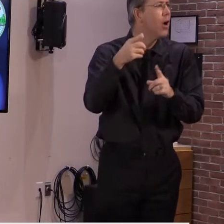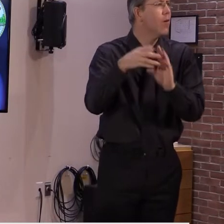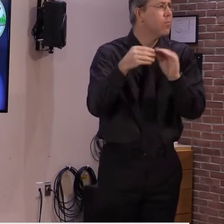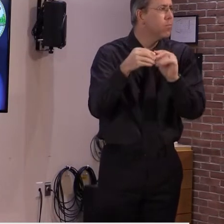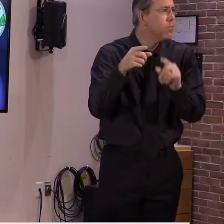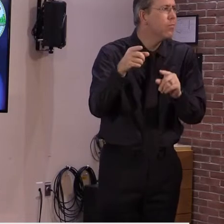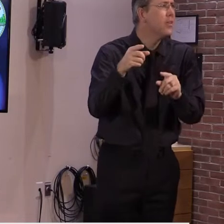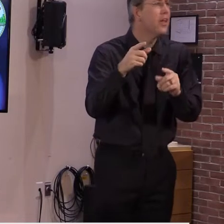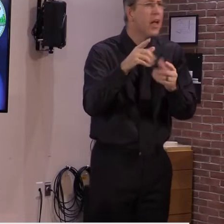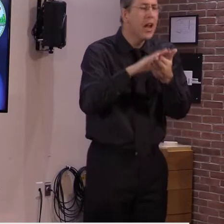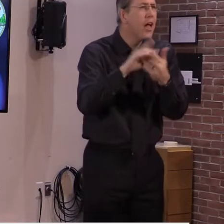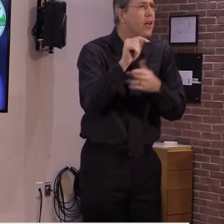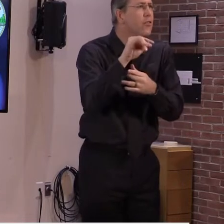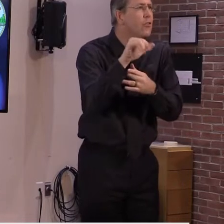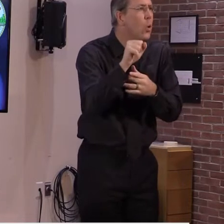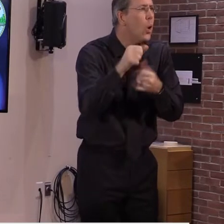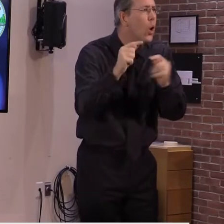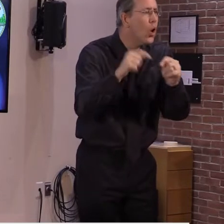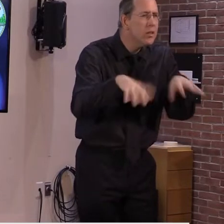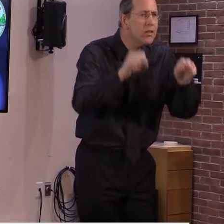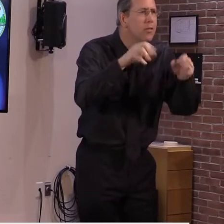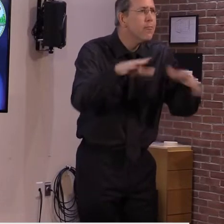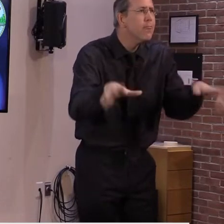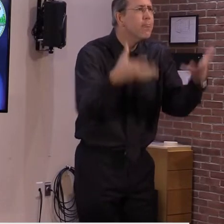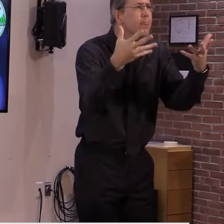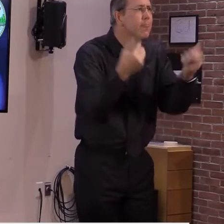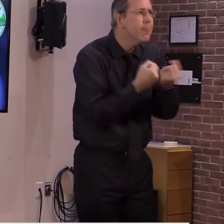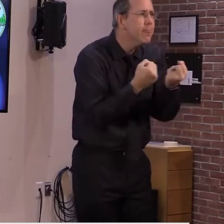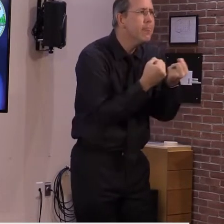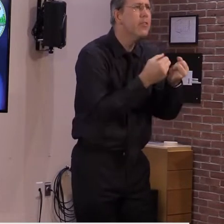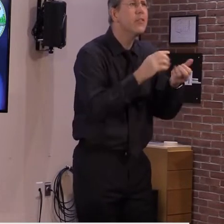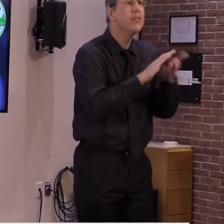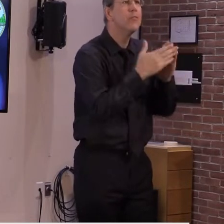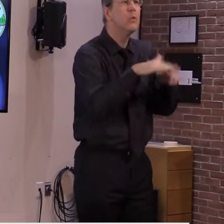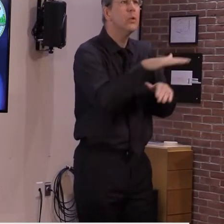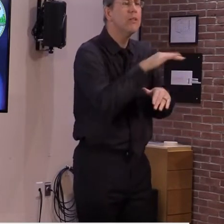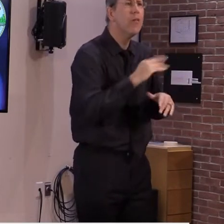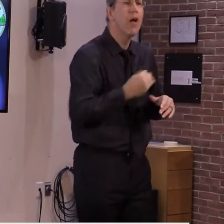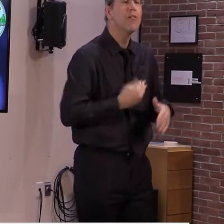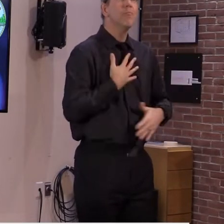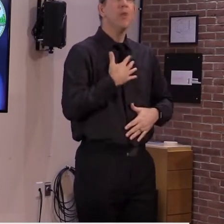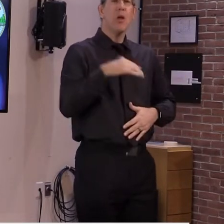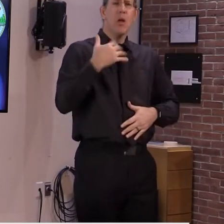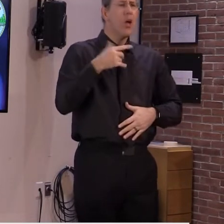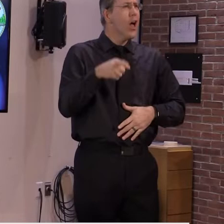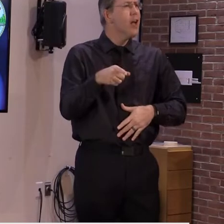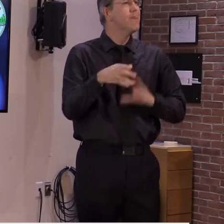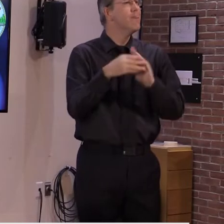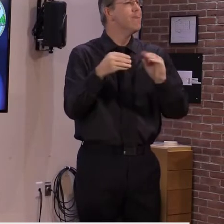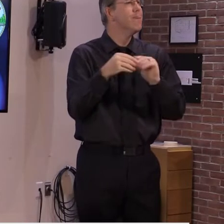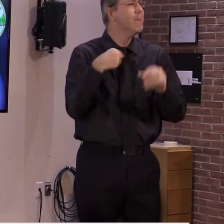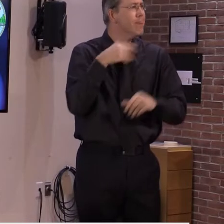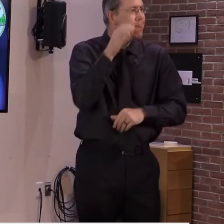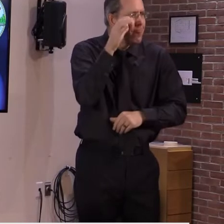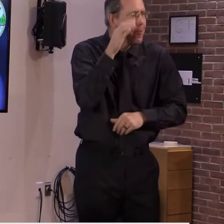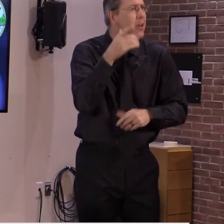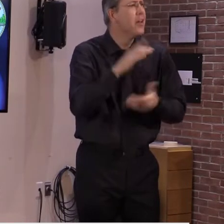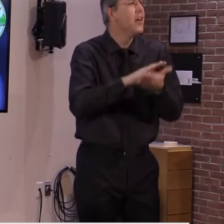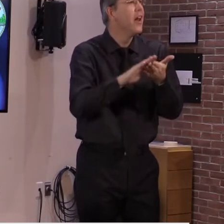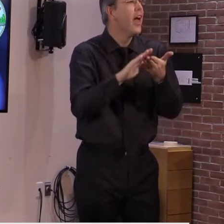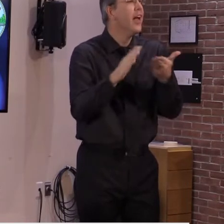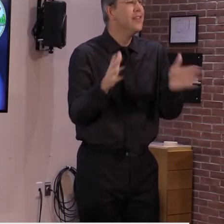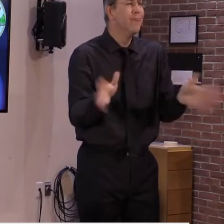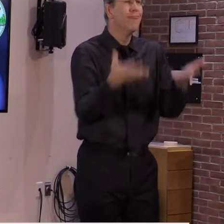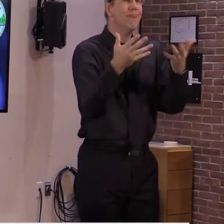and staff were inspired and wanted to help brighten spirits during the holiday season. The school's